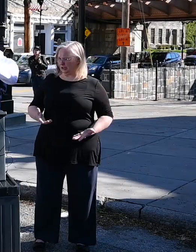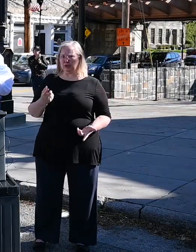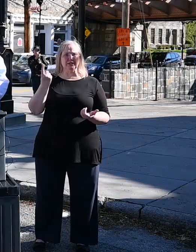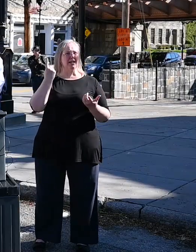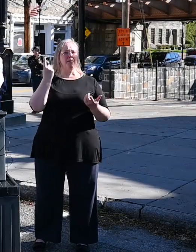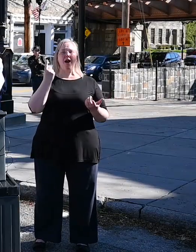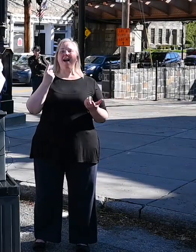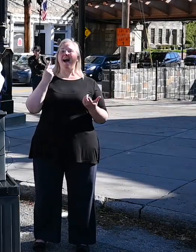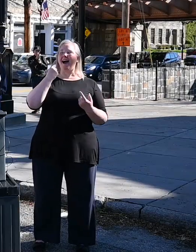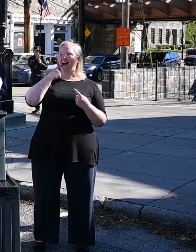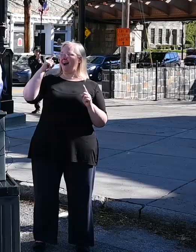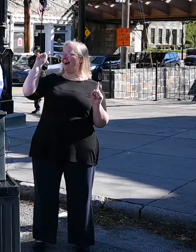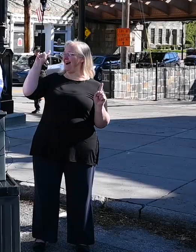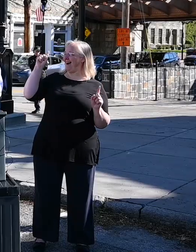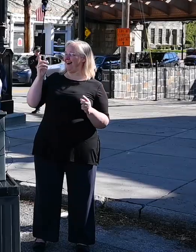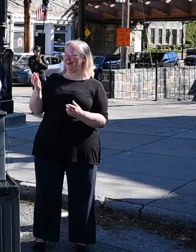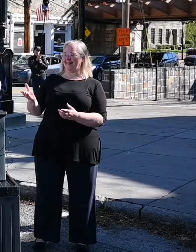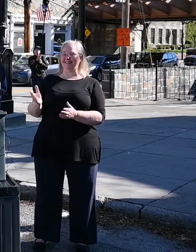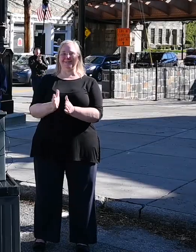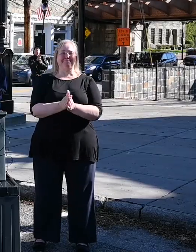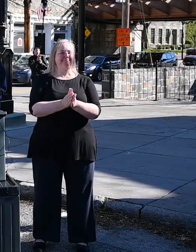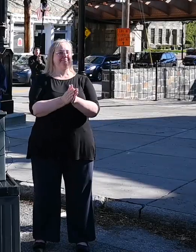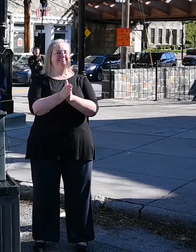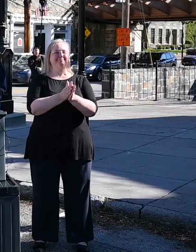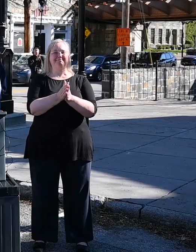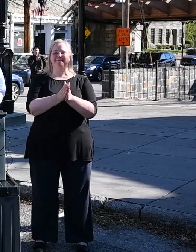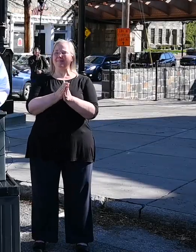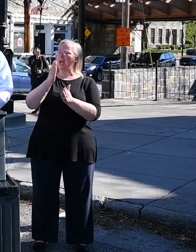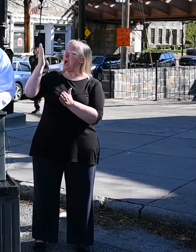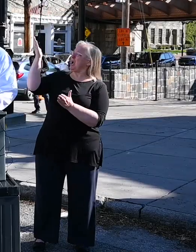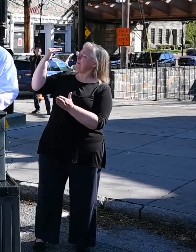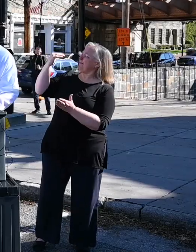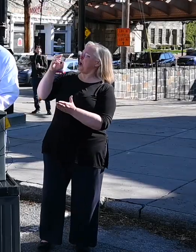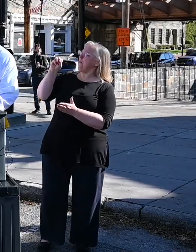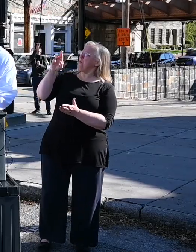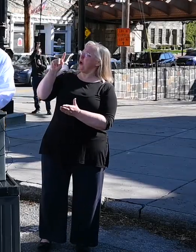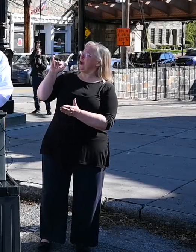somewhere. Aha! All right, come on over here, Marty.